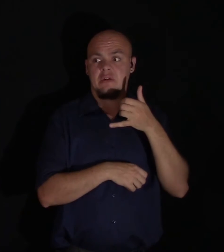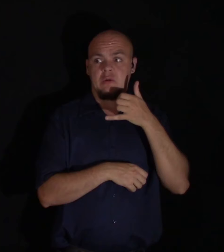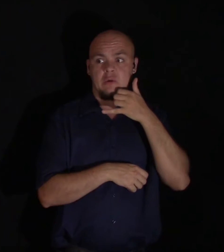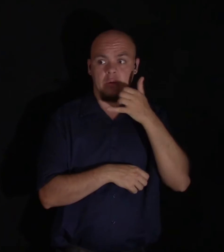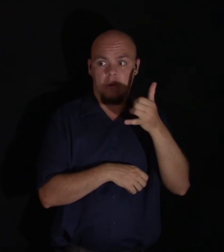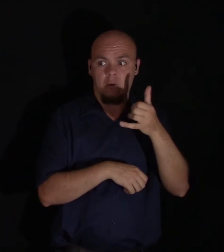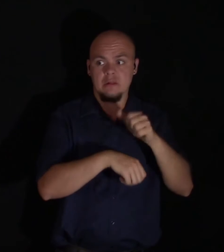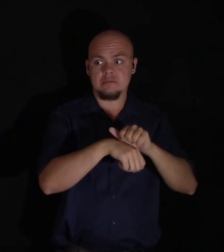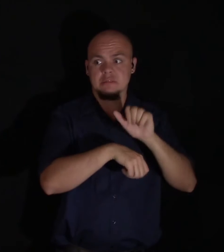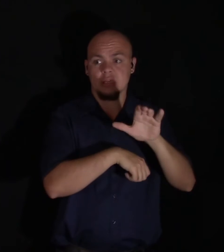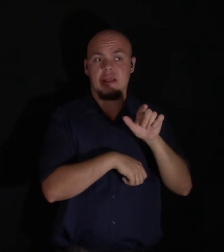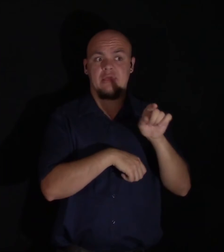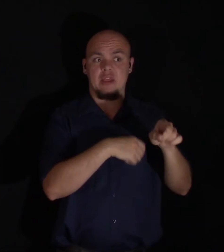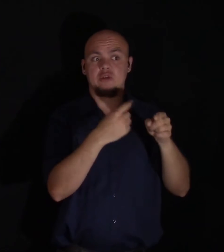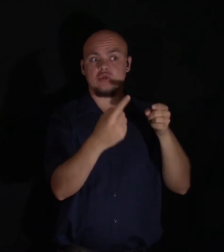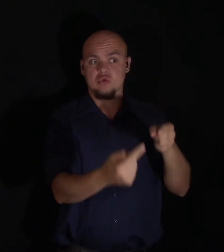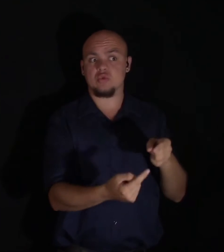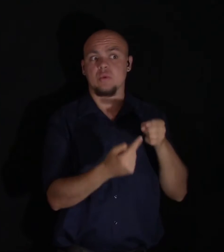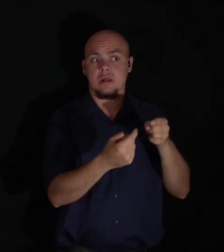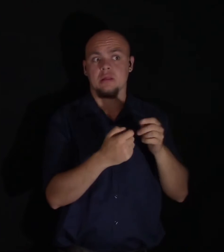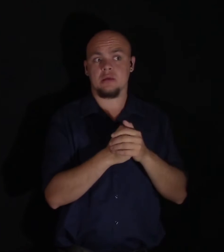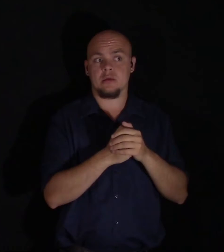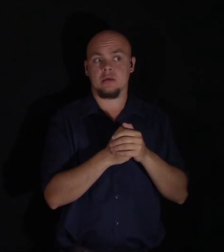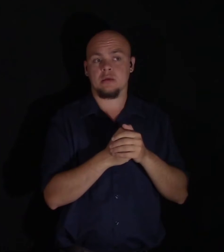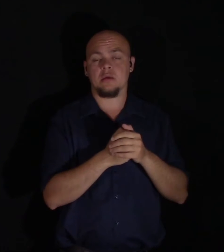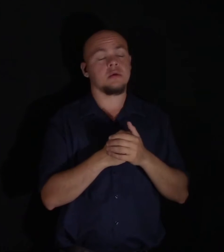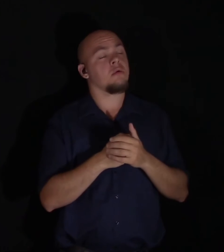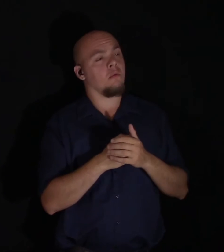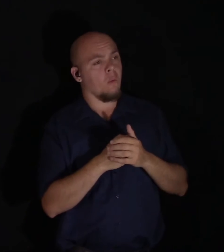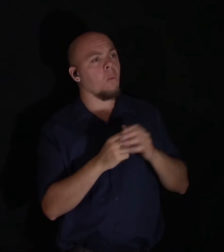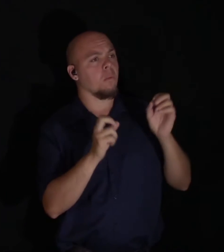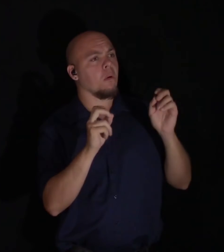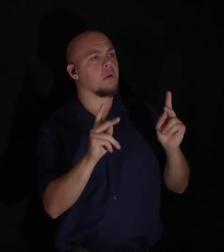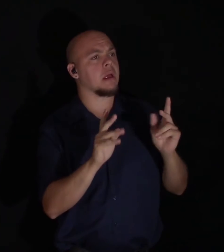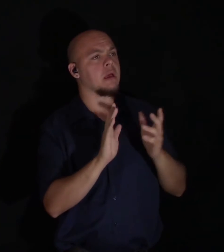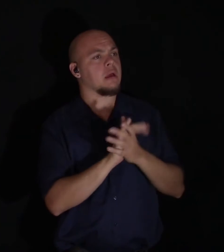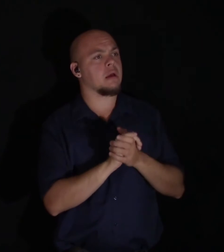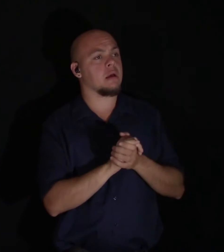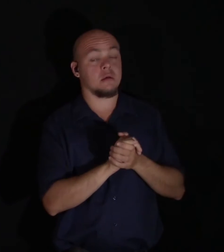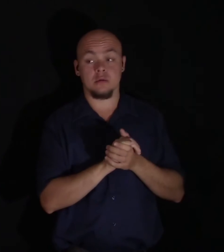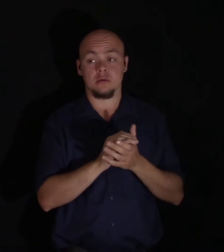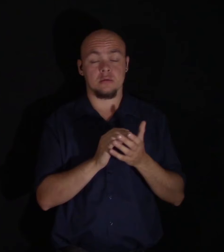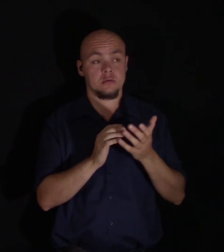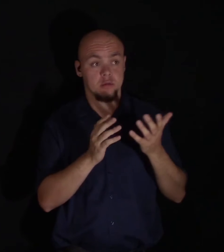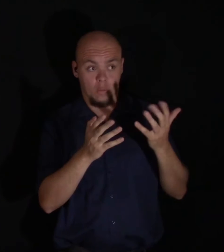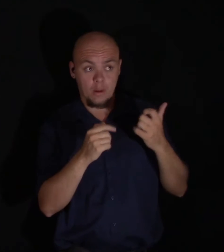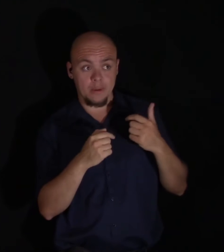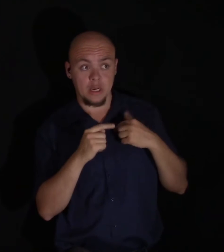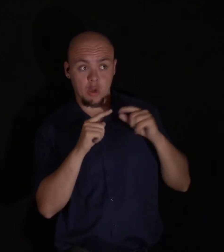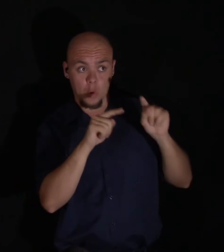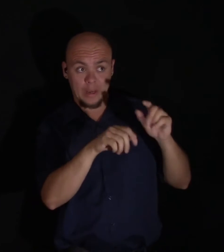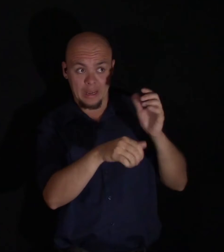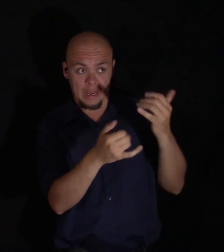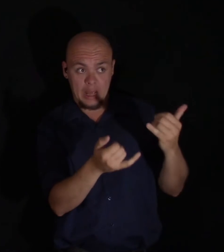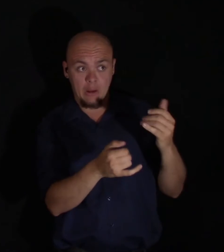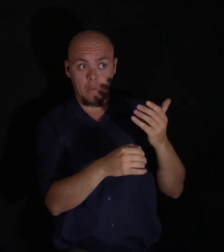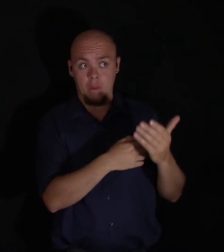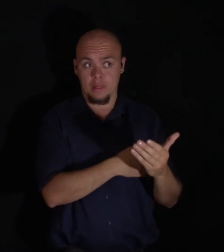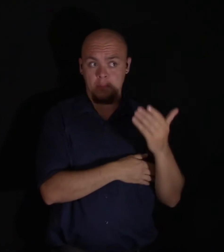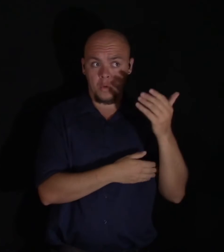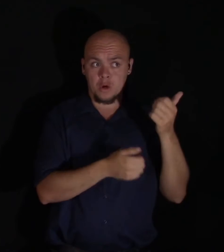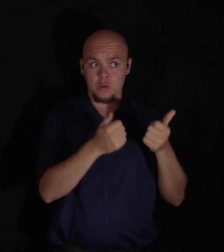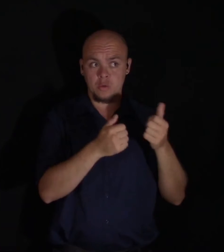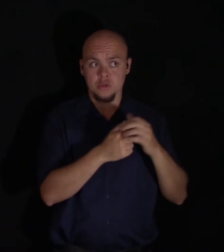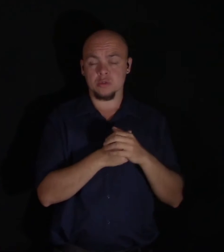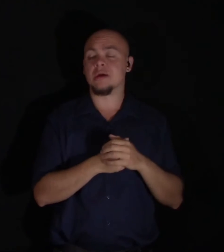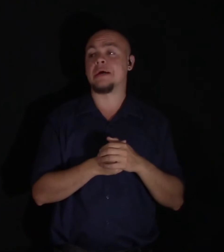struggling." And I said, "Okay." I said, "Would you like me to come out now, or how about in the morning?" And